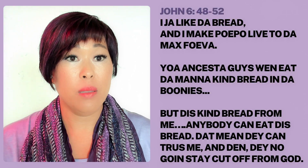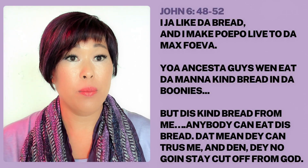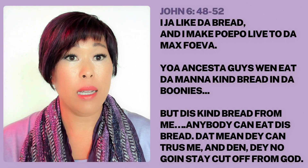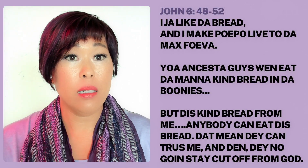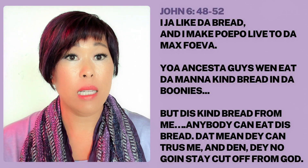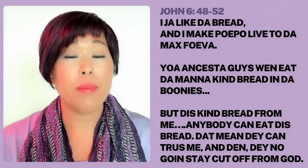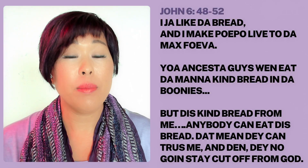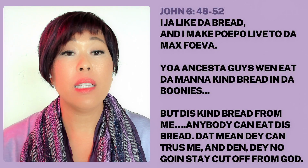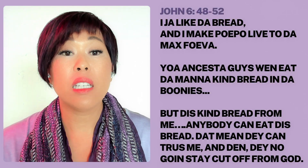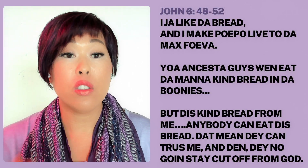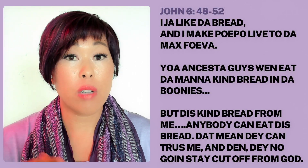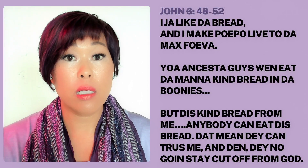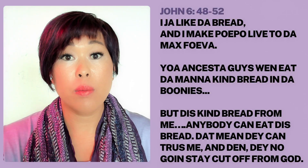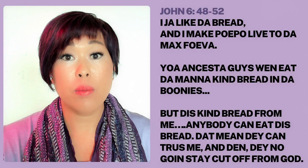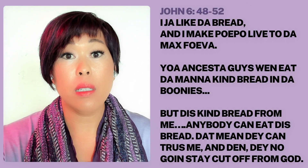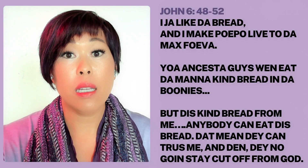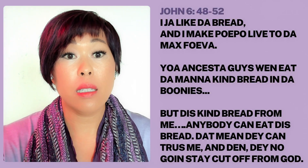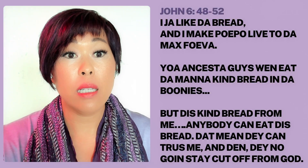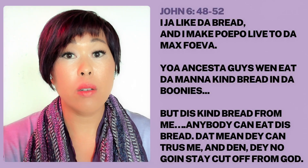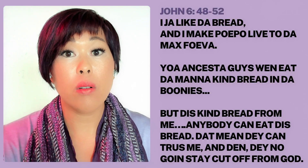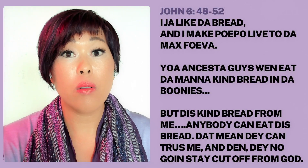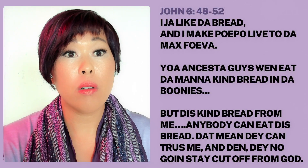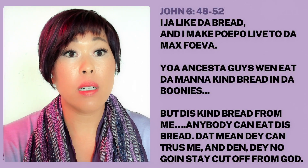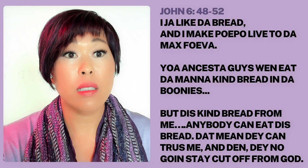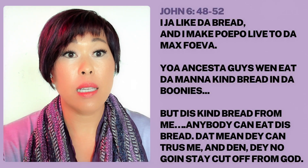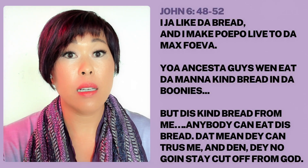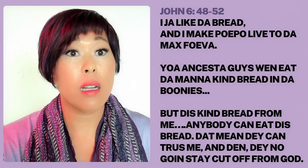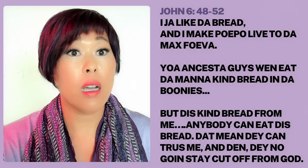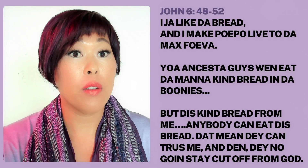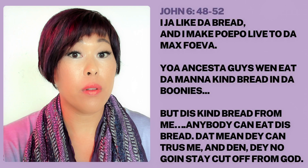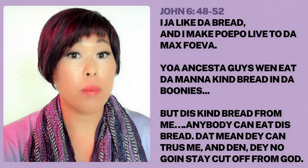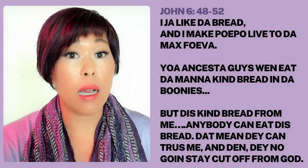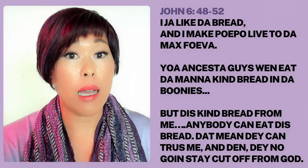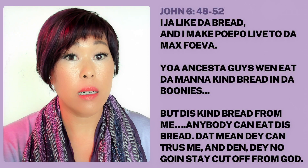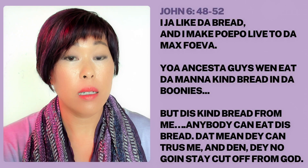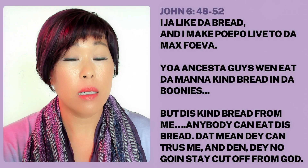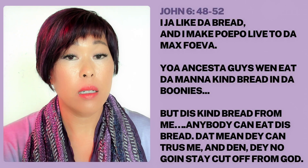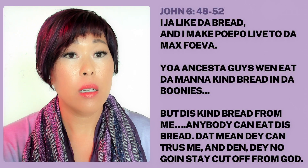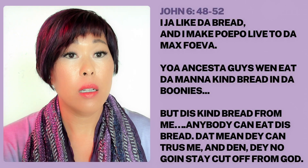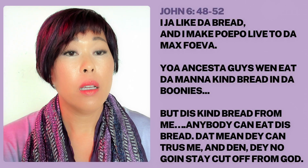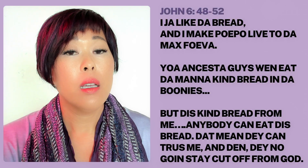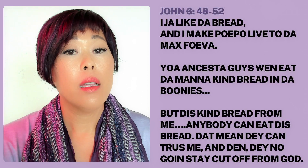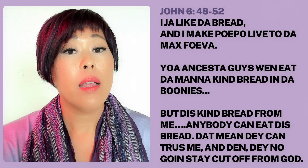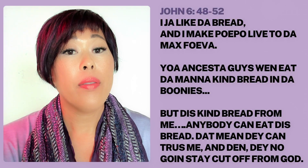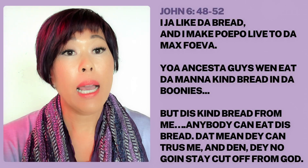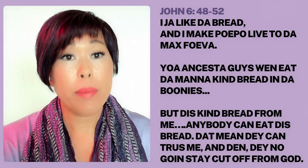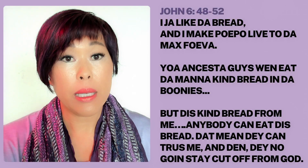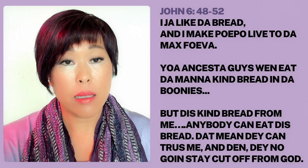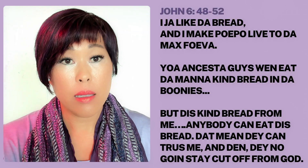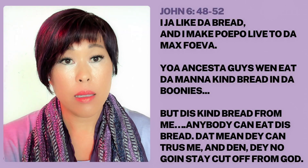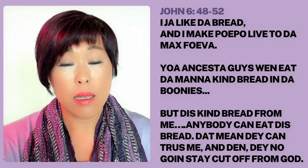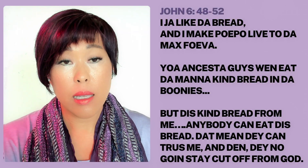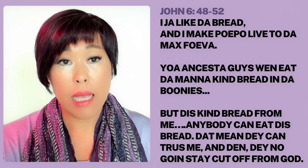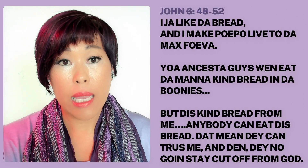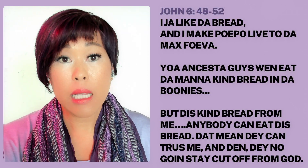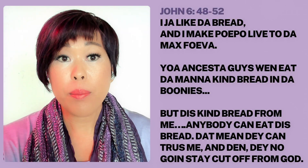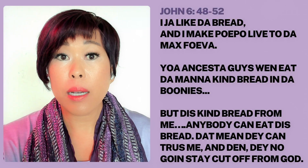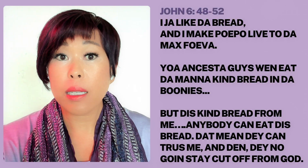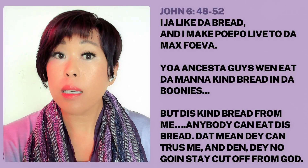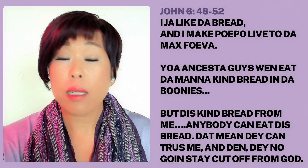bread. That means they can trust me, and then they no want to stay cut off from God. And that means anybody can